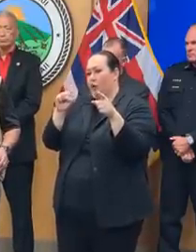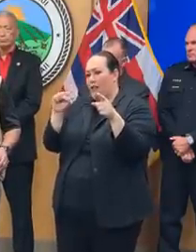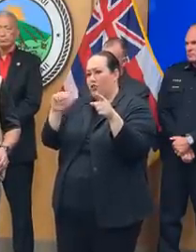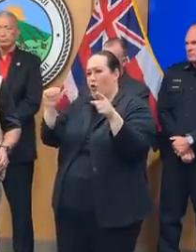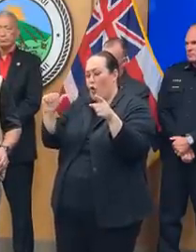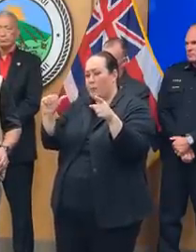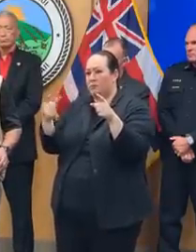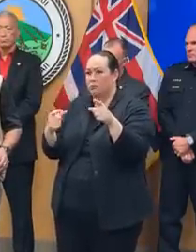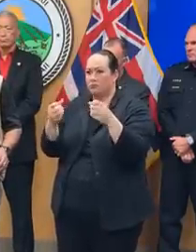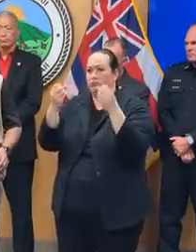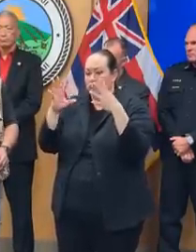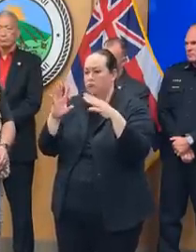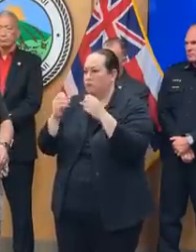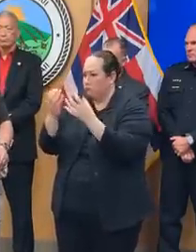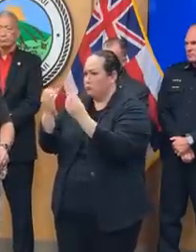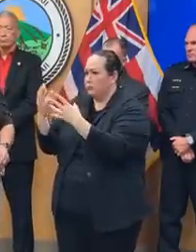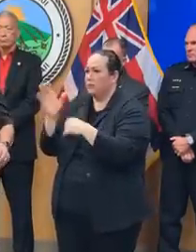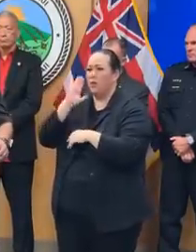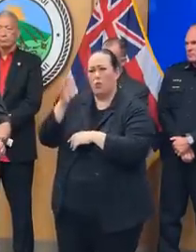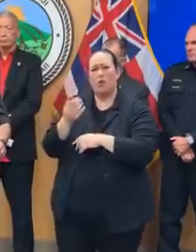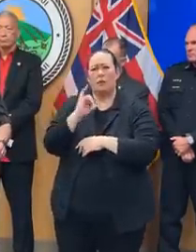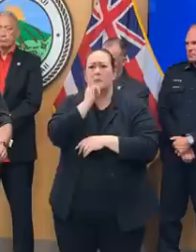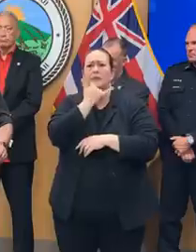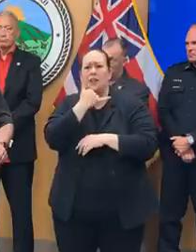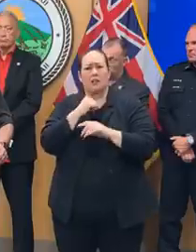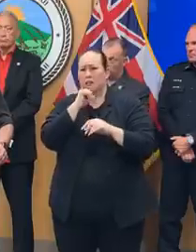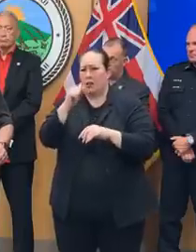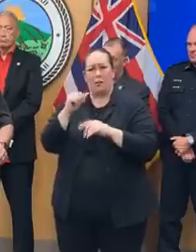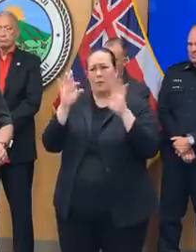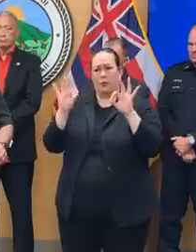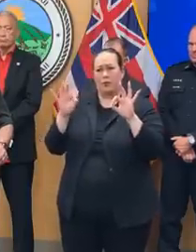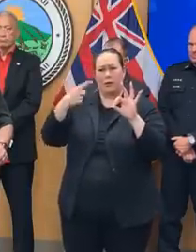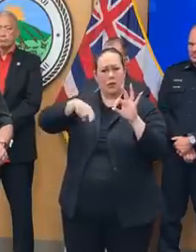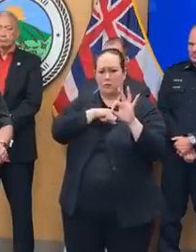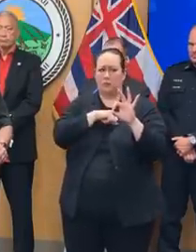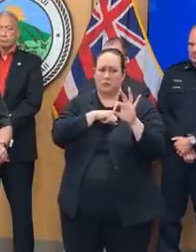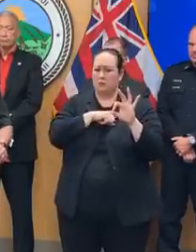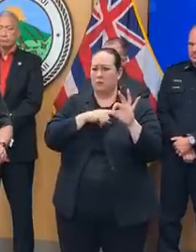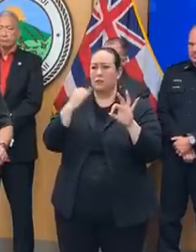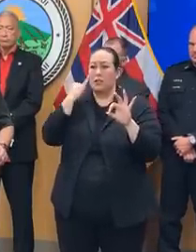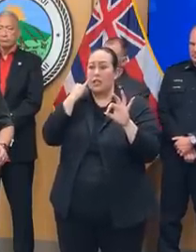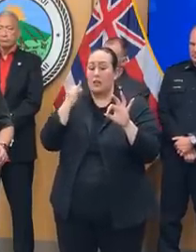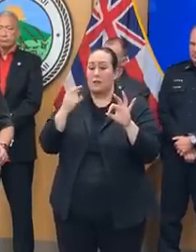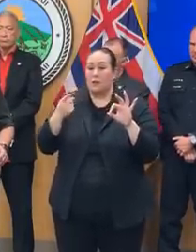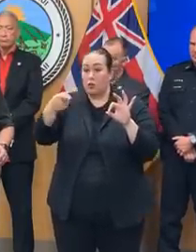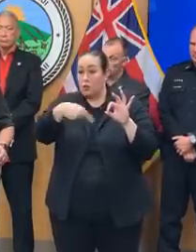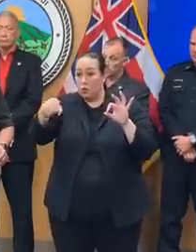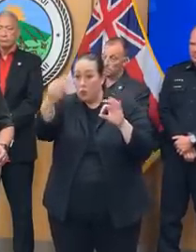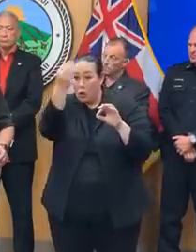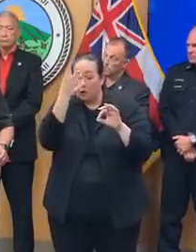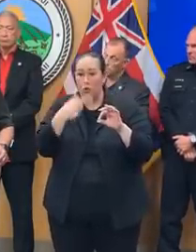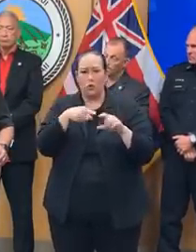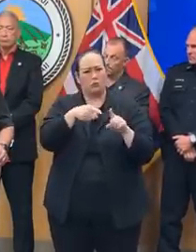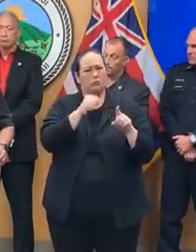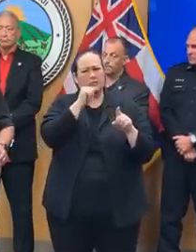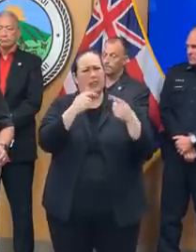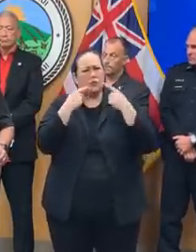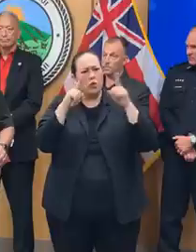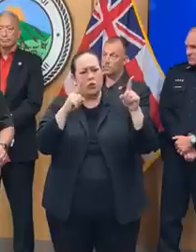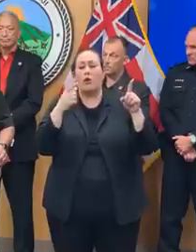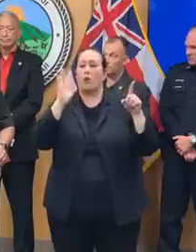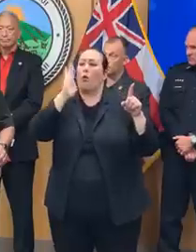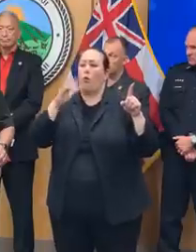disaster. We're going to make mistakes along the way, folks. We're not going to get it all right. If you let us know what we're not getting, we're going to fix it.